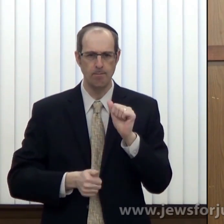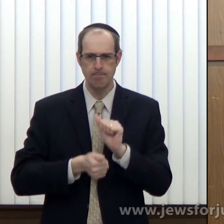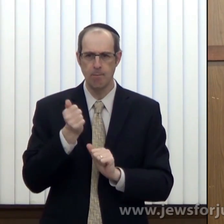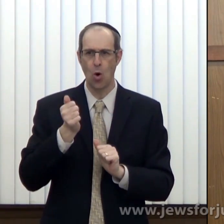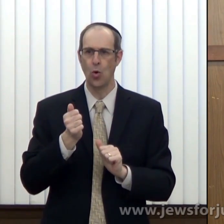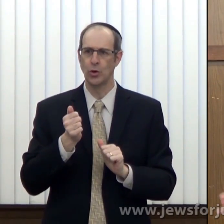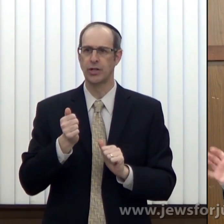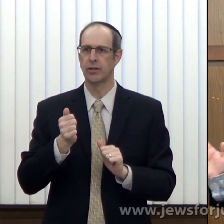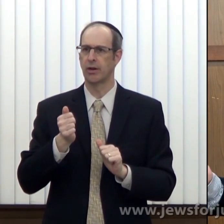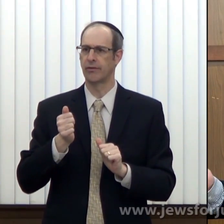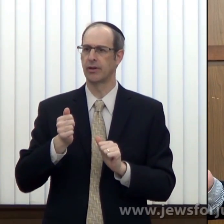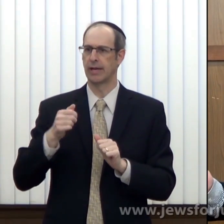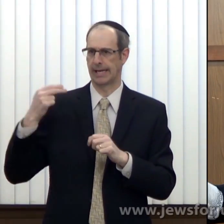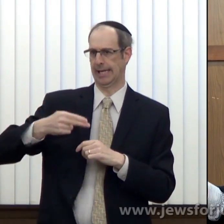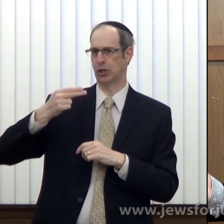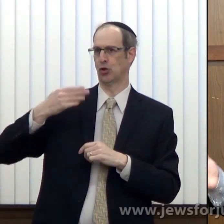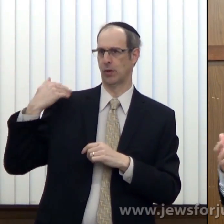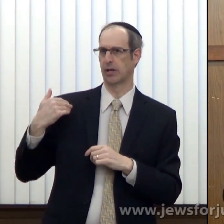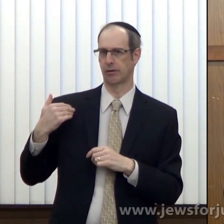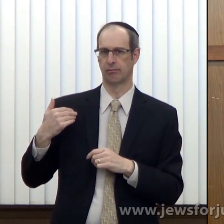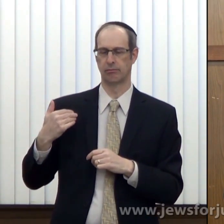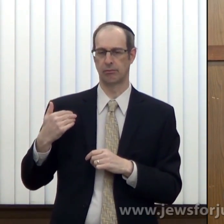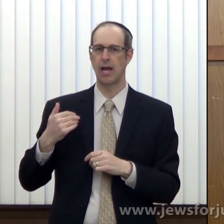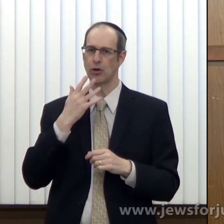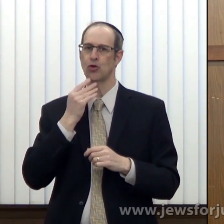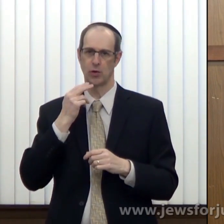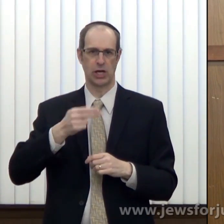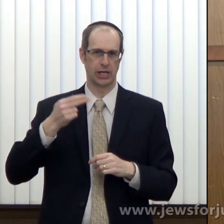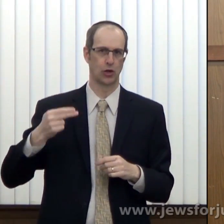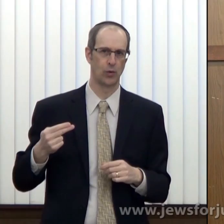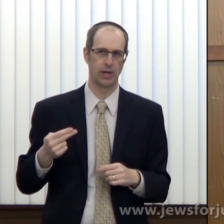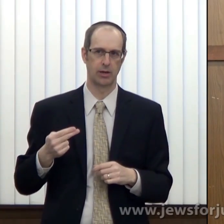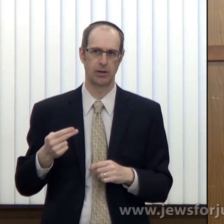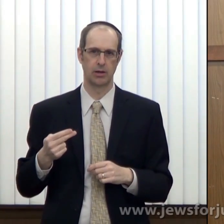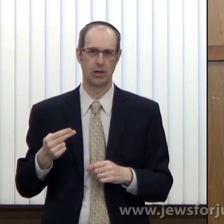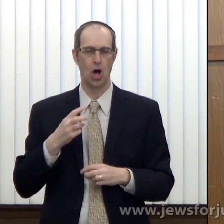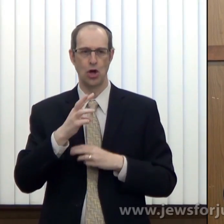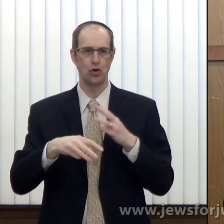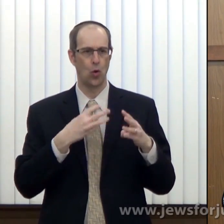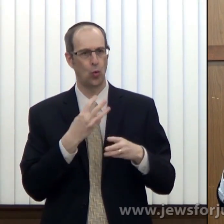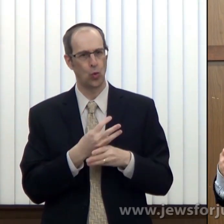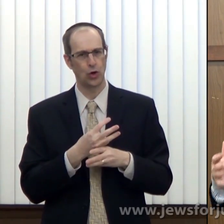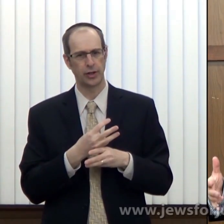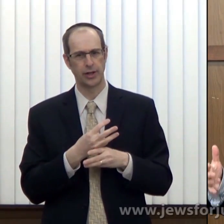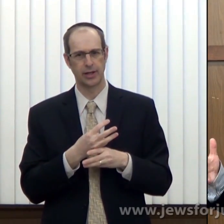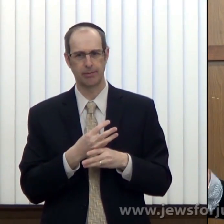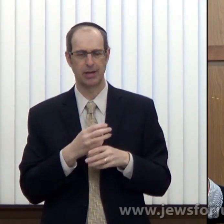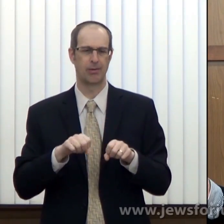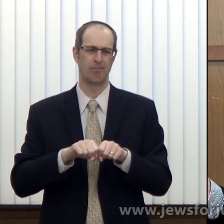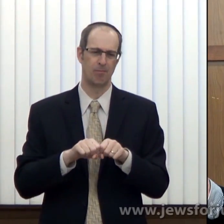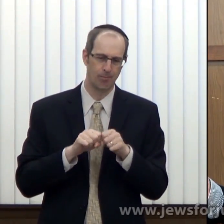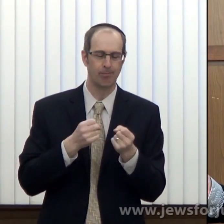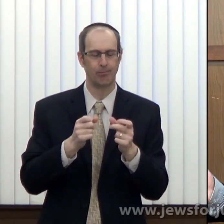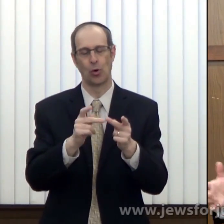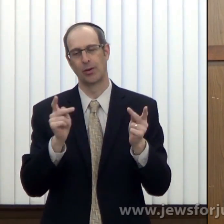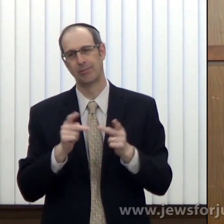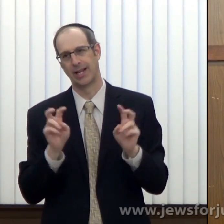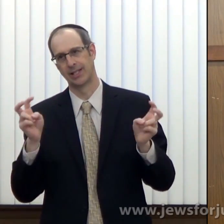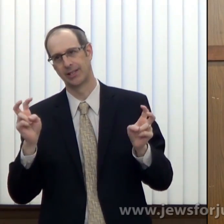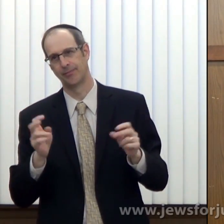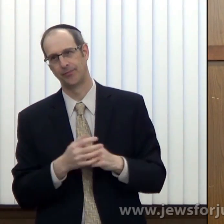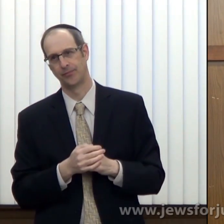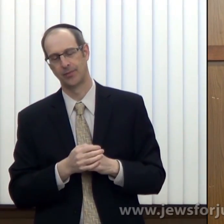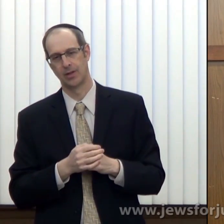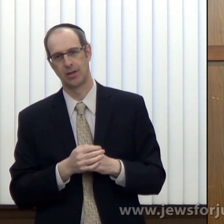history, for most of human history and for most of Jewish history, the world has been a broken place.